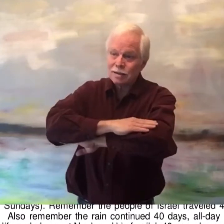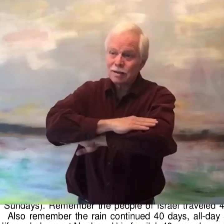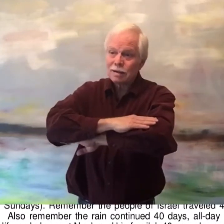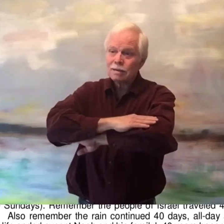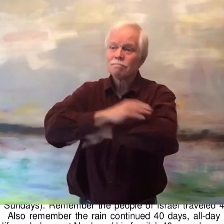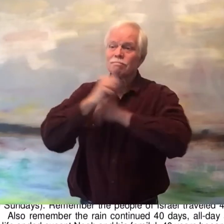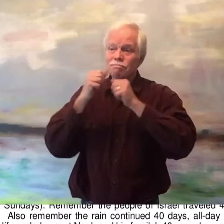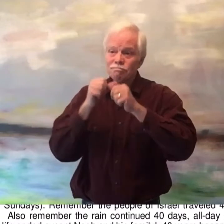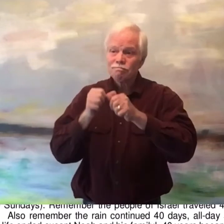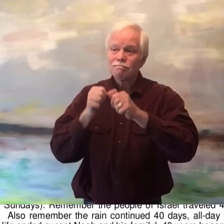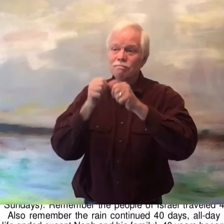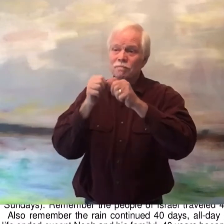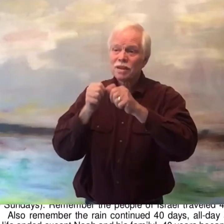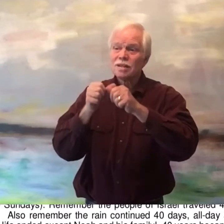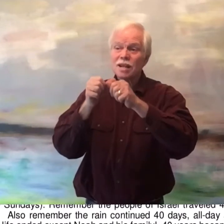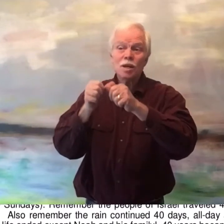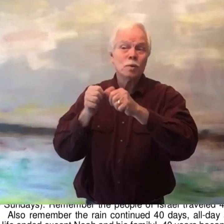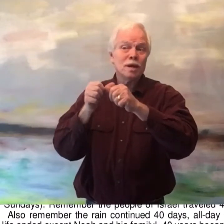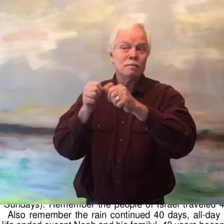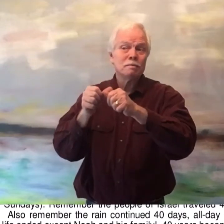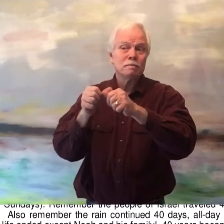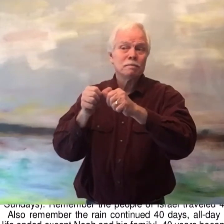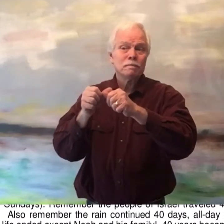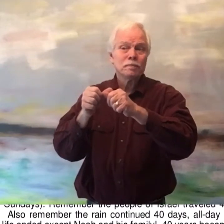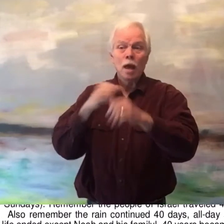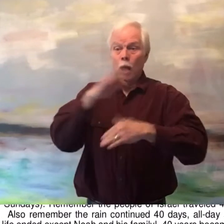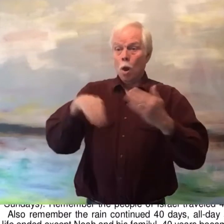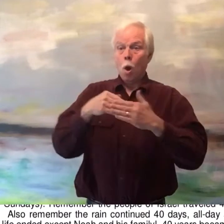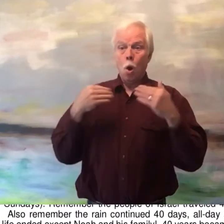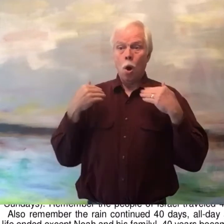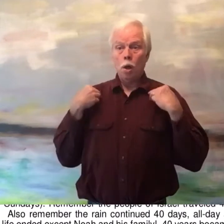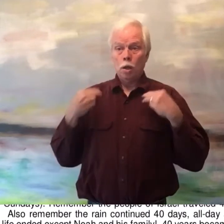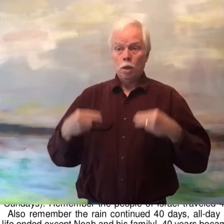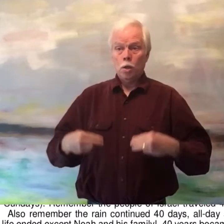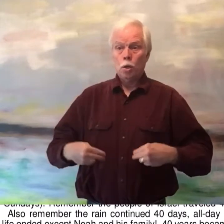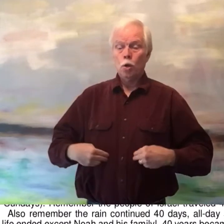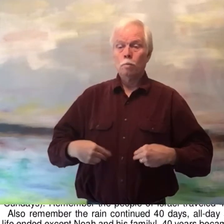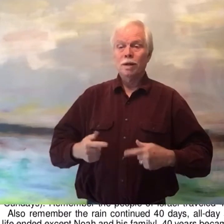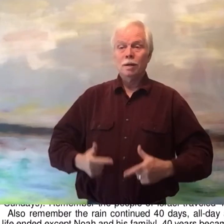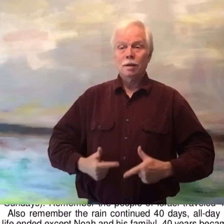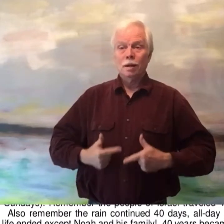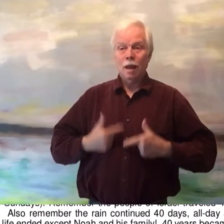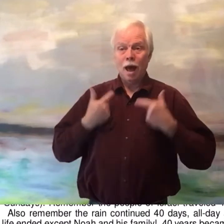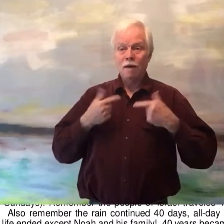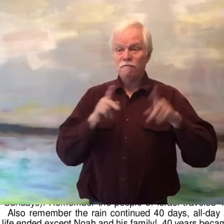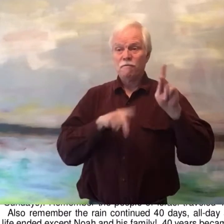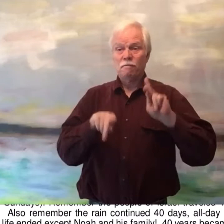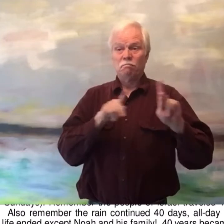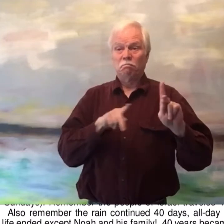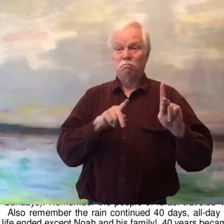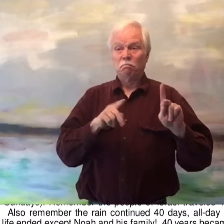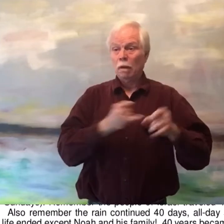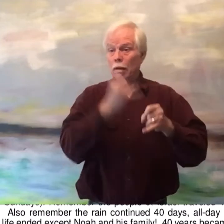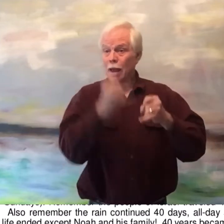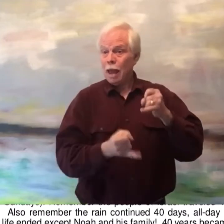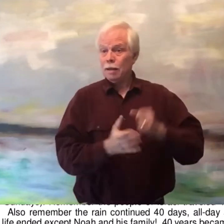continuing. All human life ended